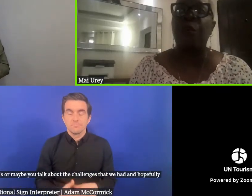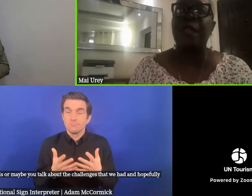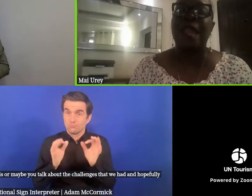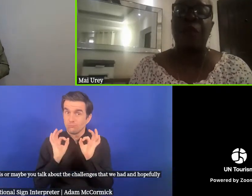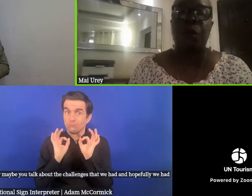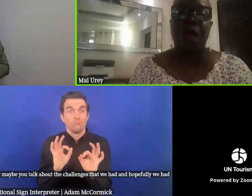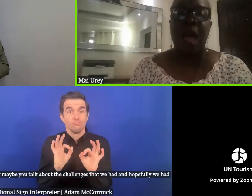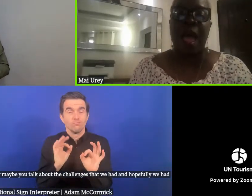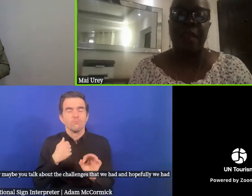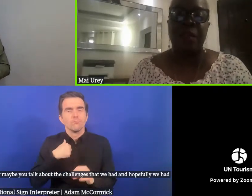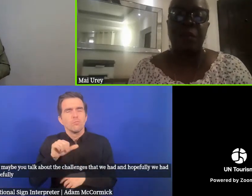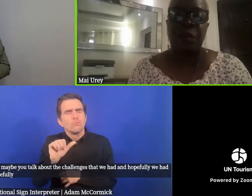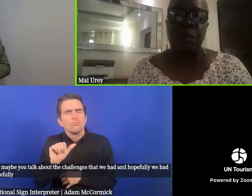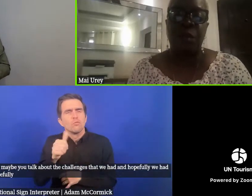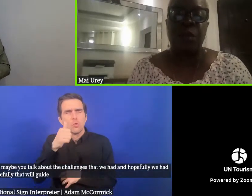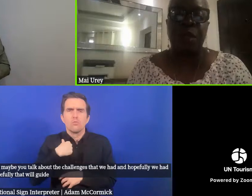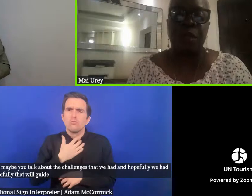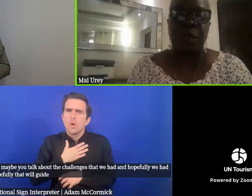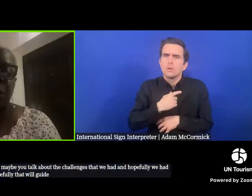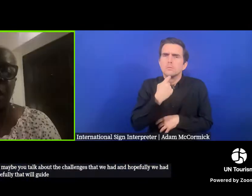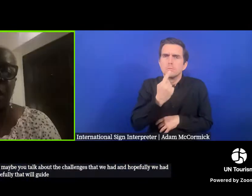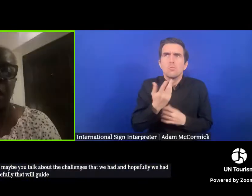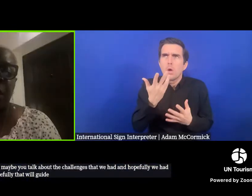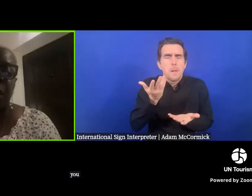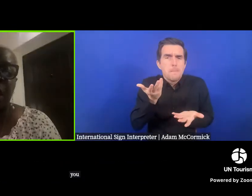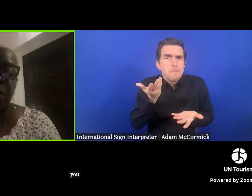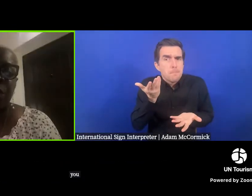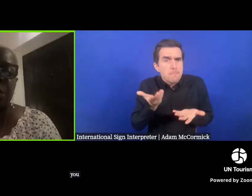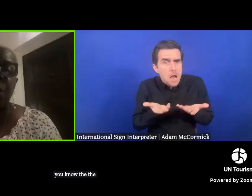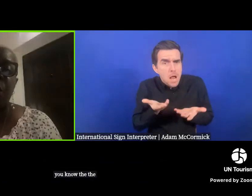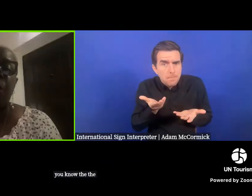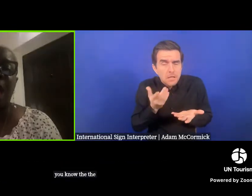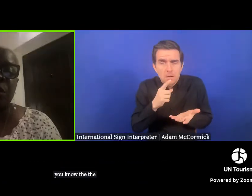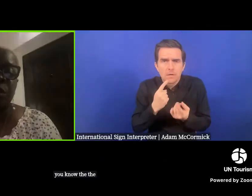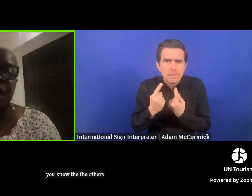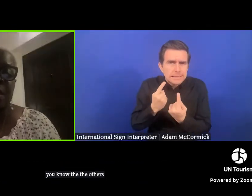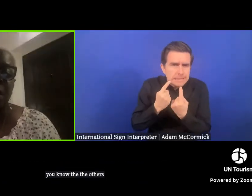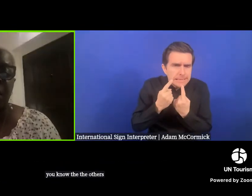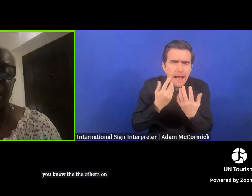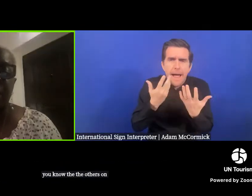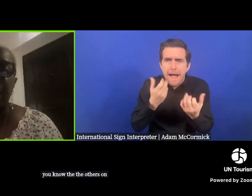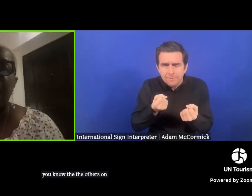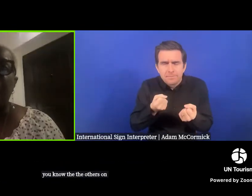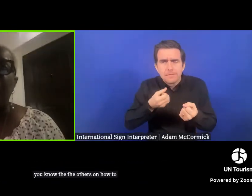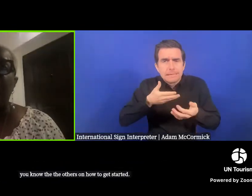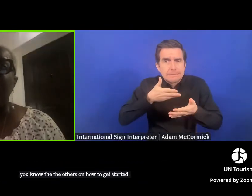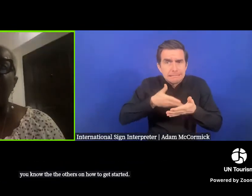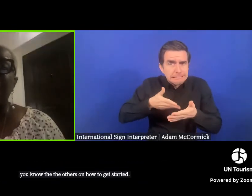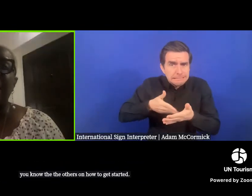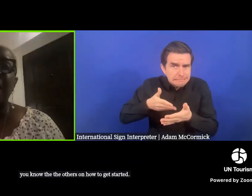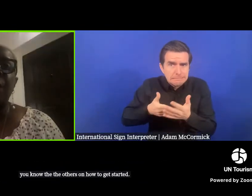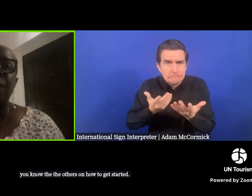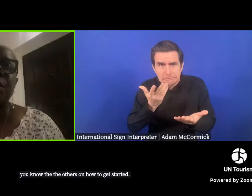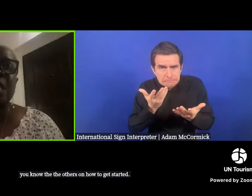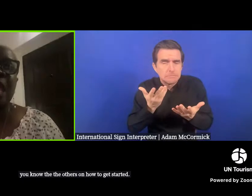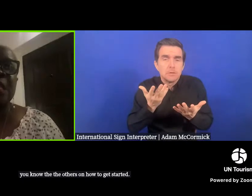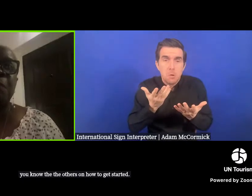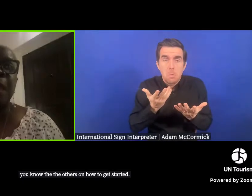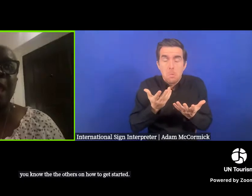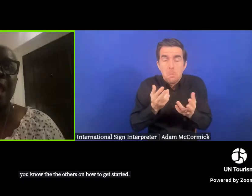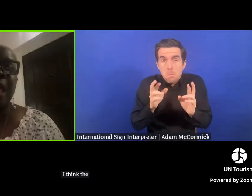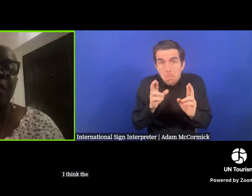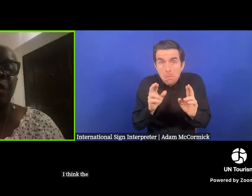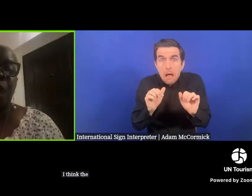and hopefully that will guide, the others on how to get started. I think the first thing